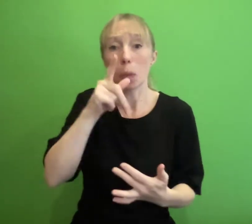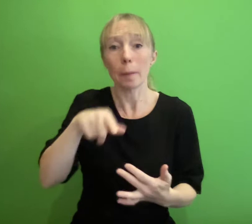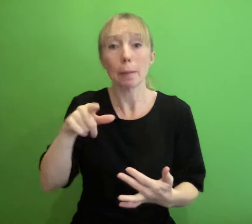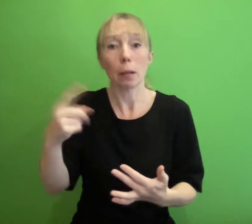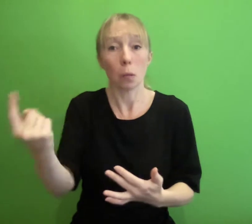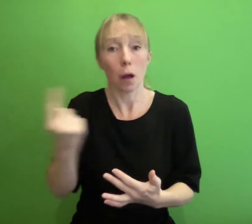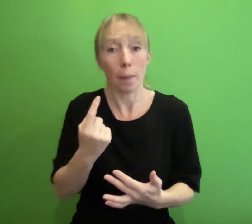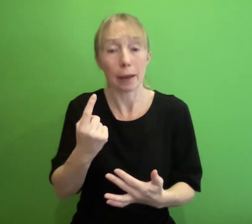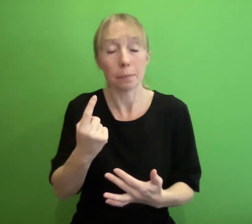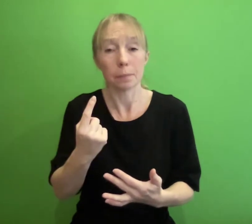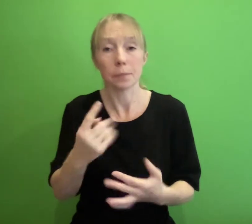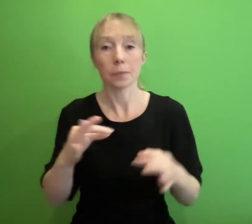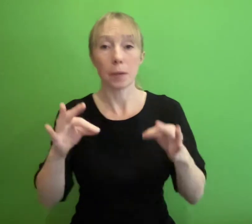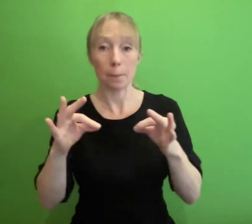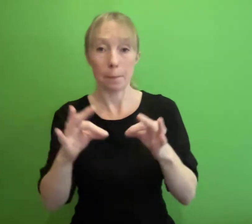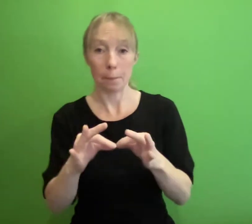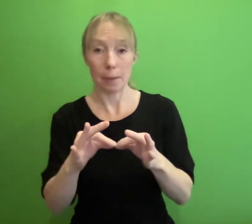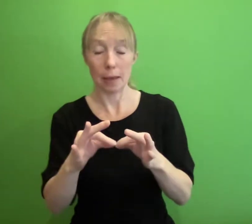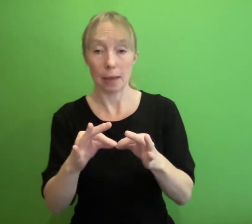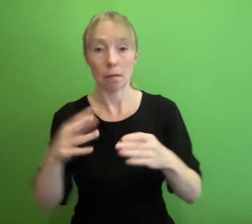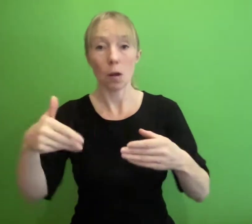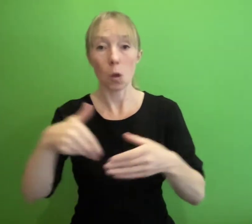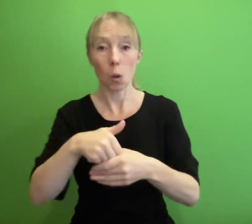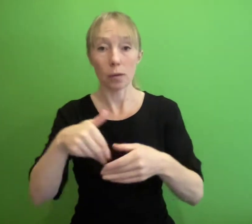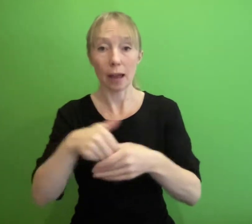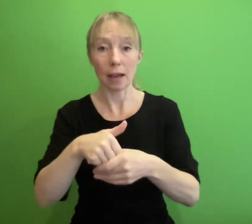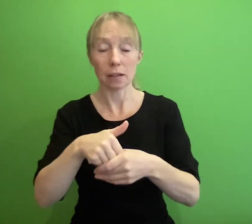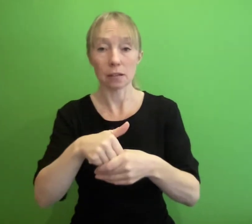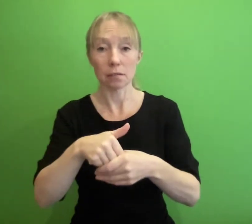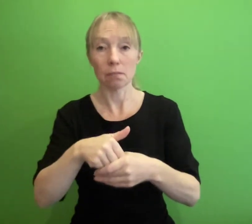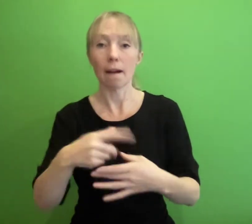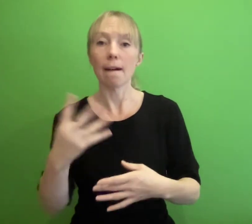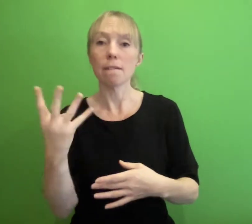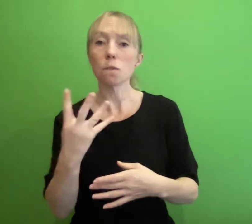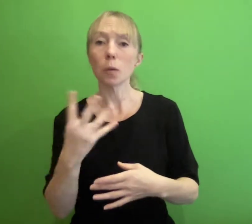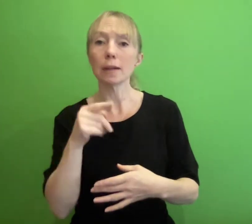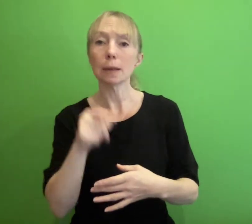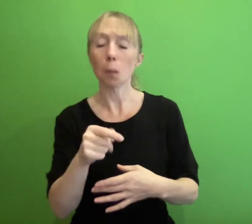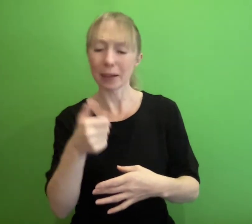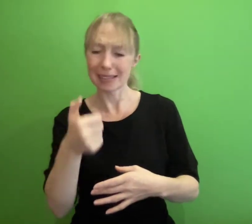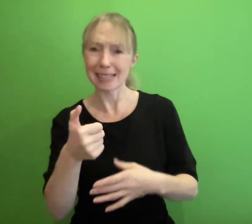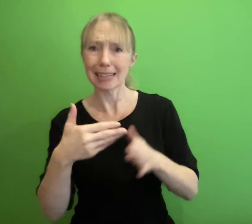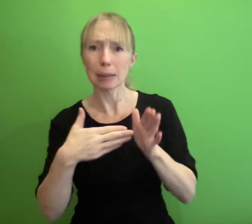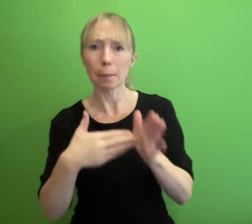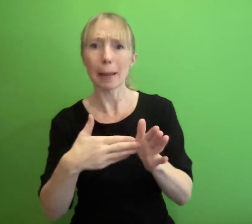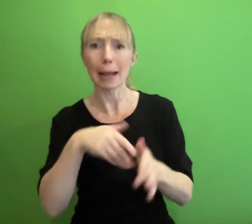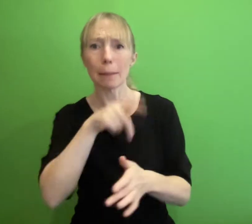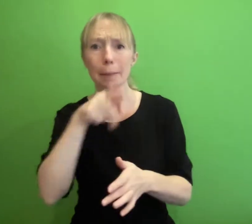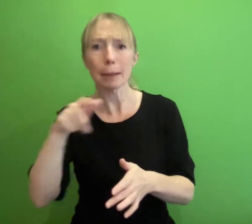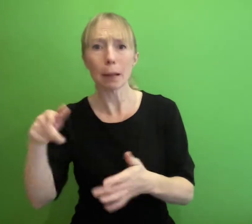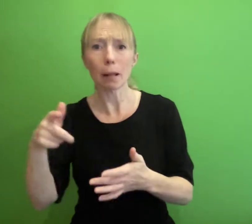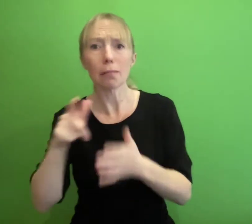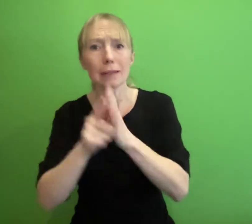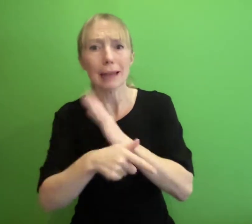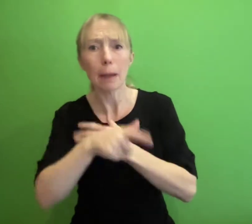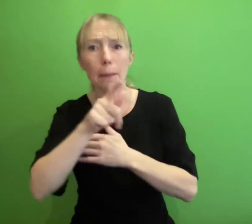B. Context. There are 14.6 million disabled people in the UK